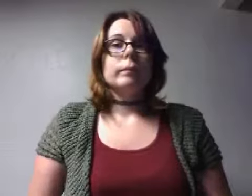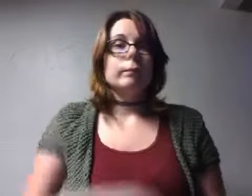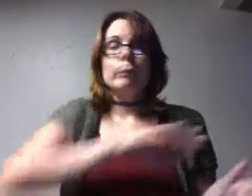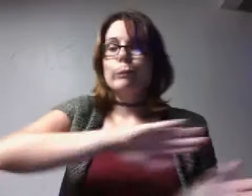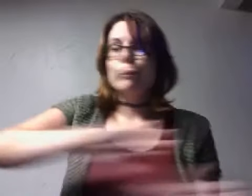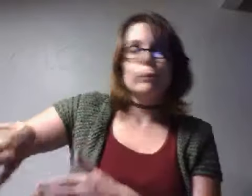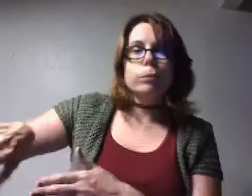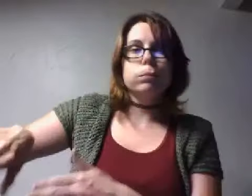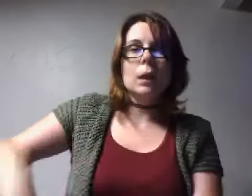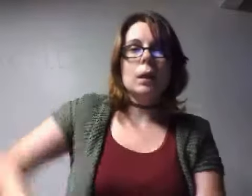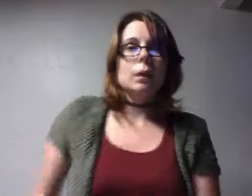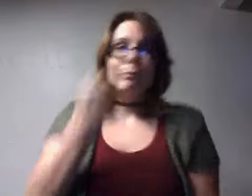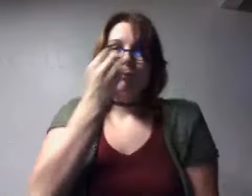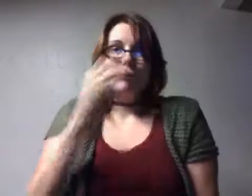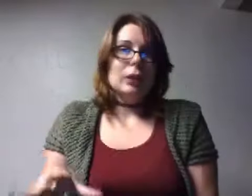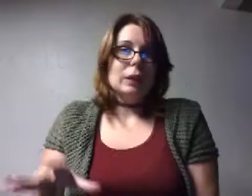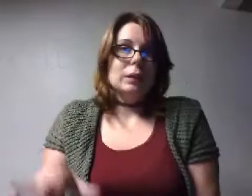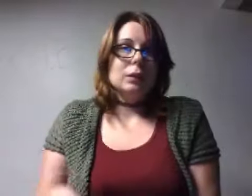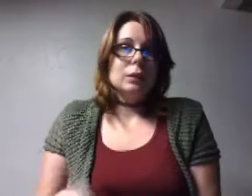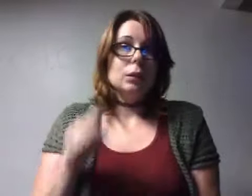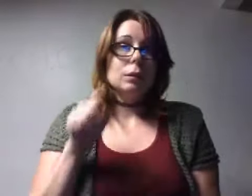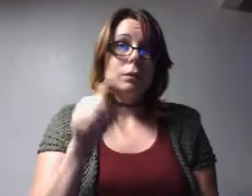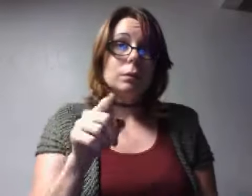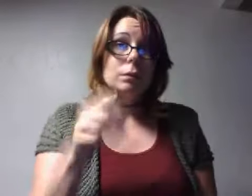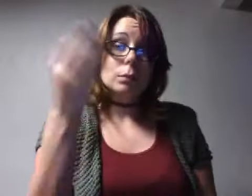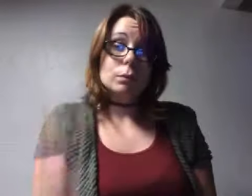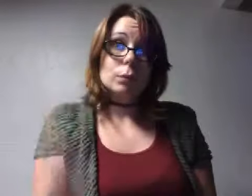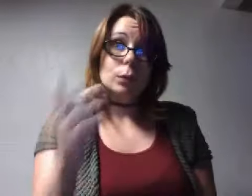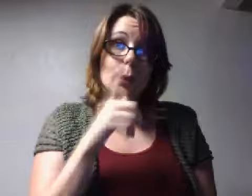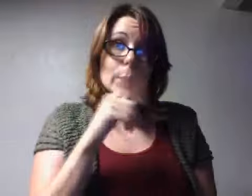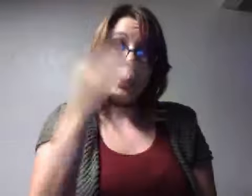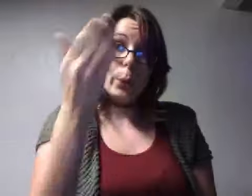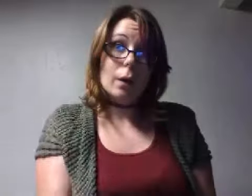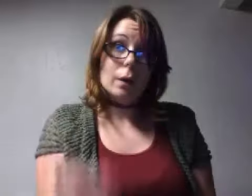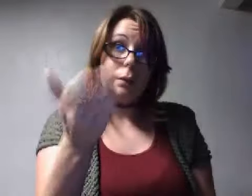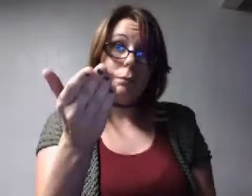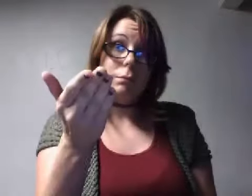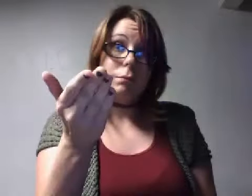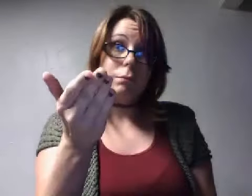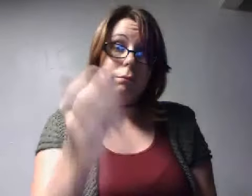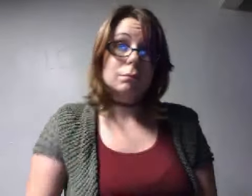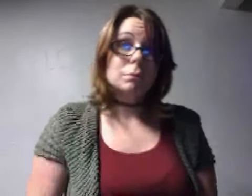it doesn't matter to me. People are people no matter what you're people. And so I want to take those